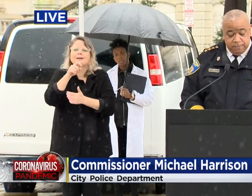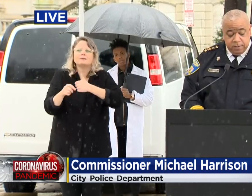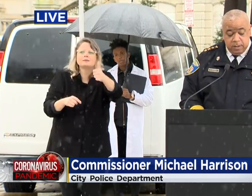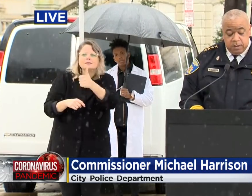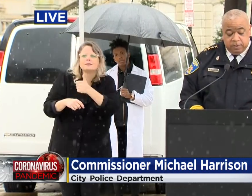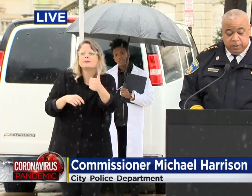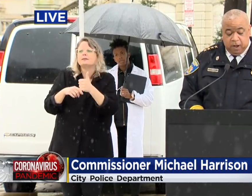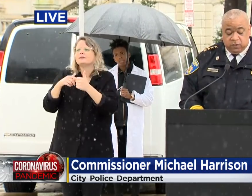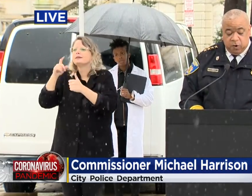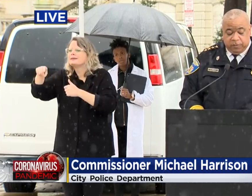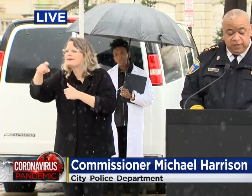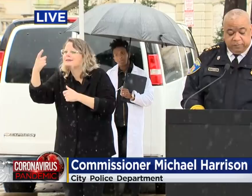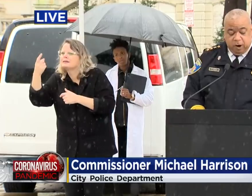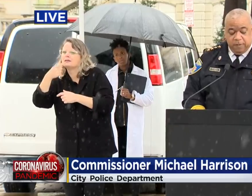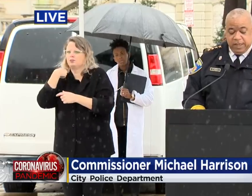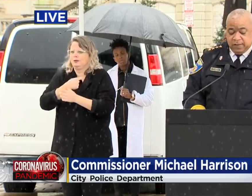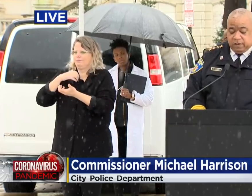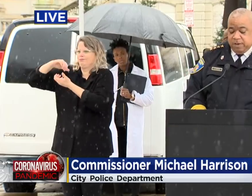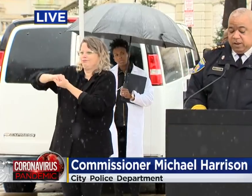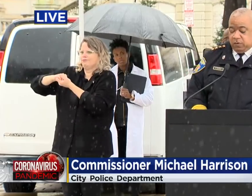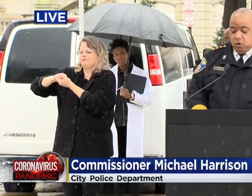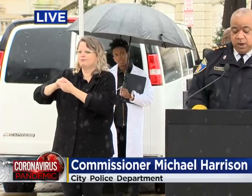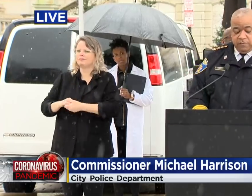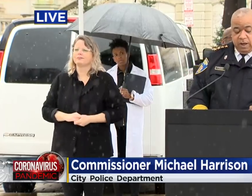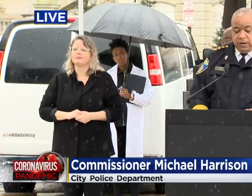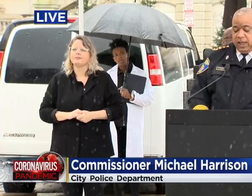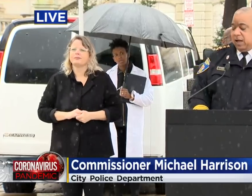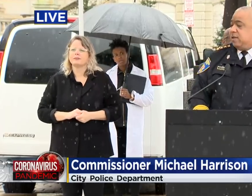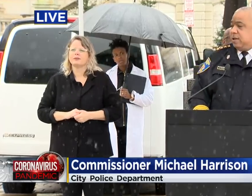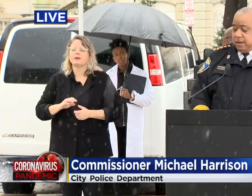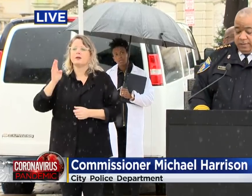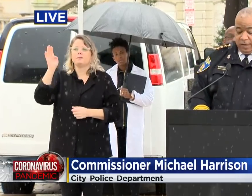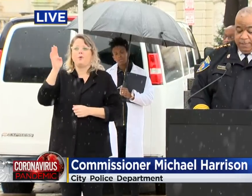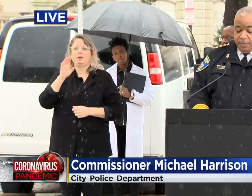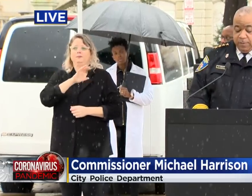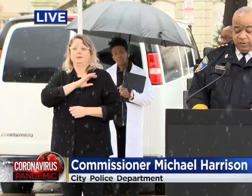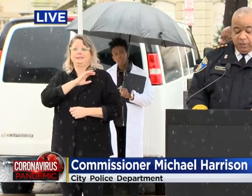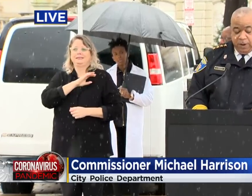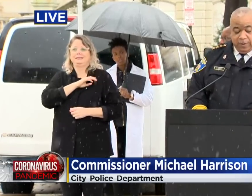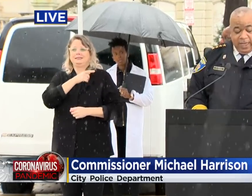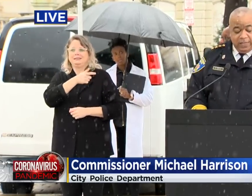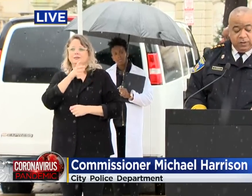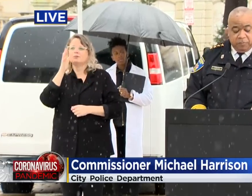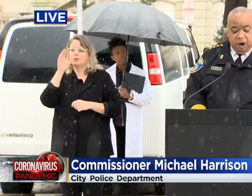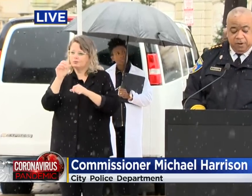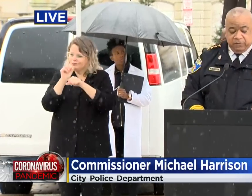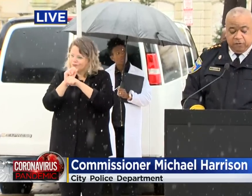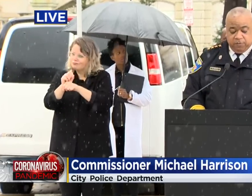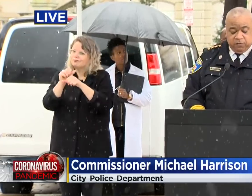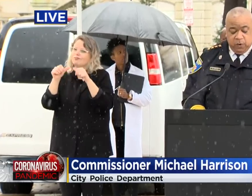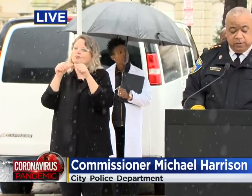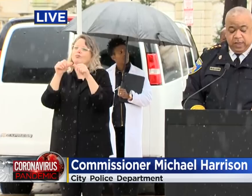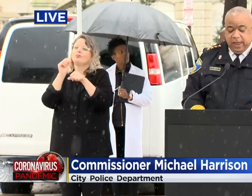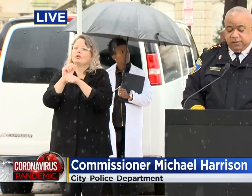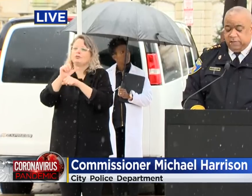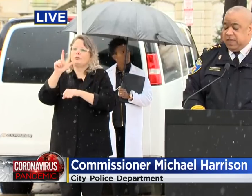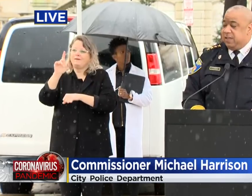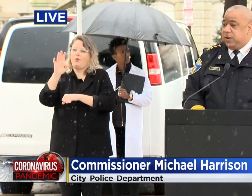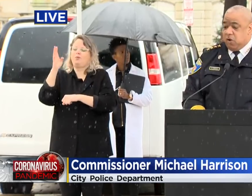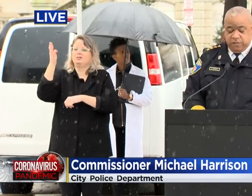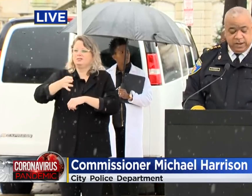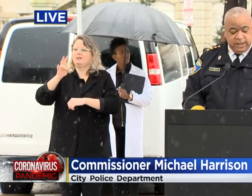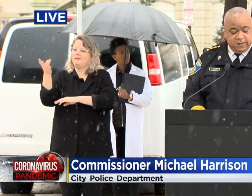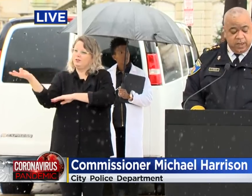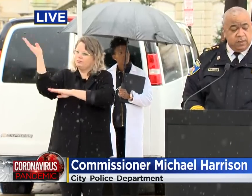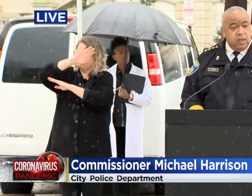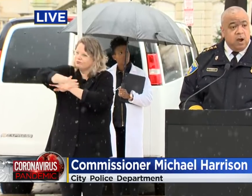needed. But the Baltimore Police Department is committed to working around the clock to keep the members of the public and the department informed of where the agency stands